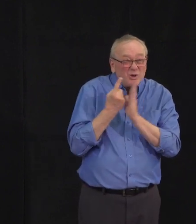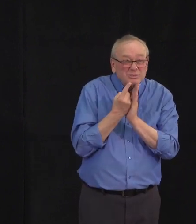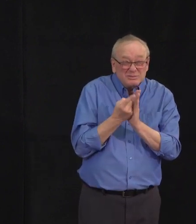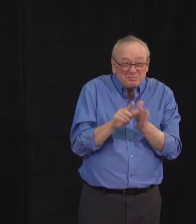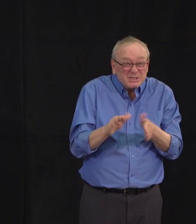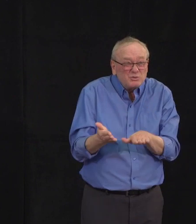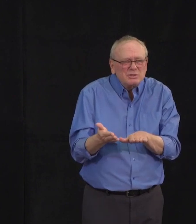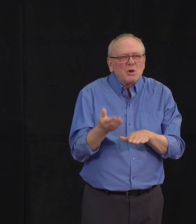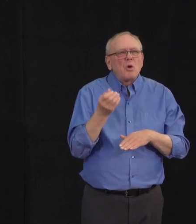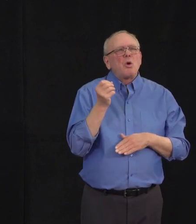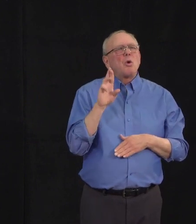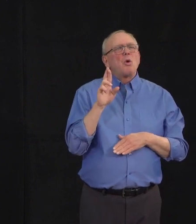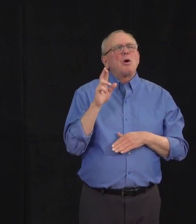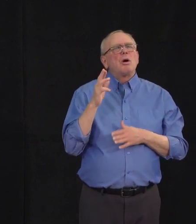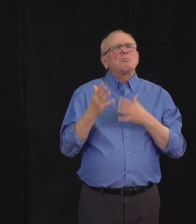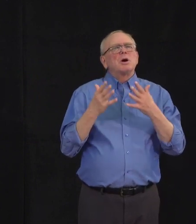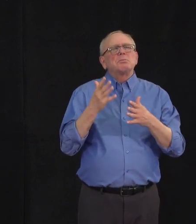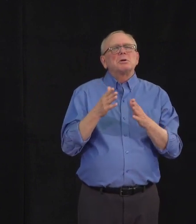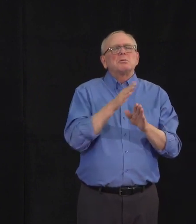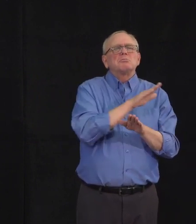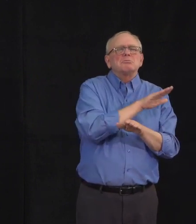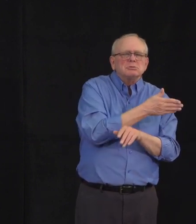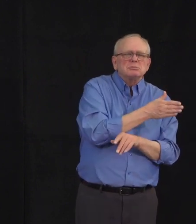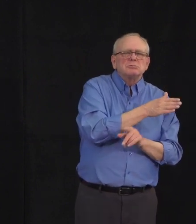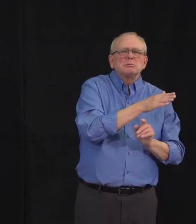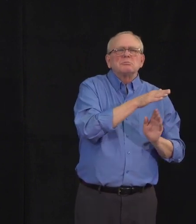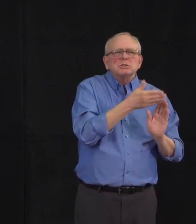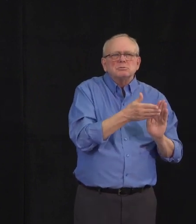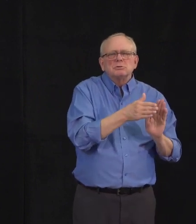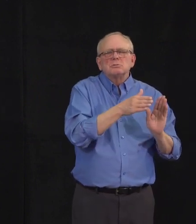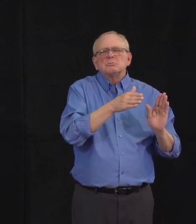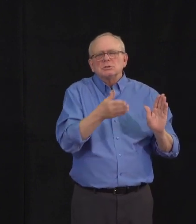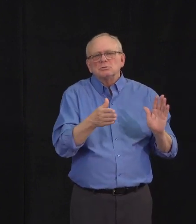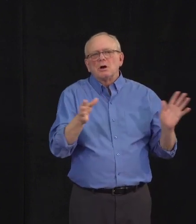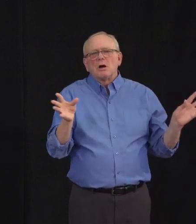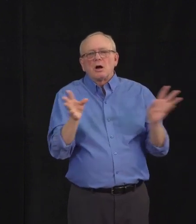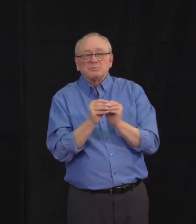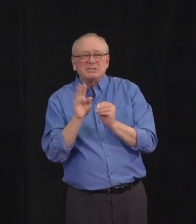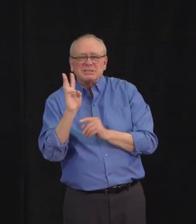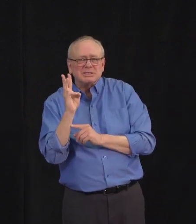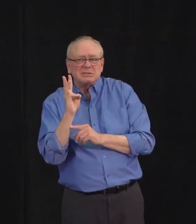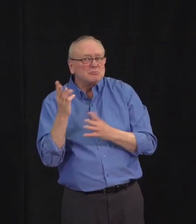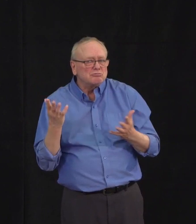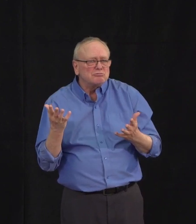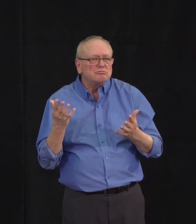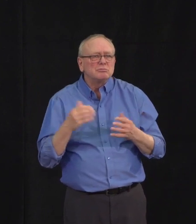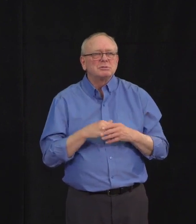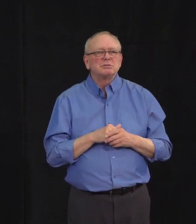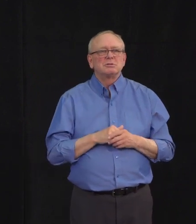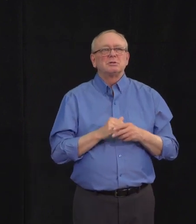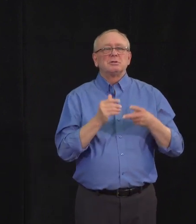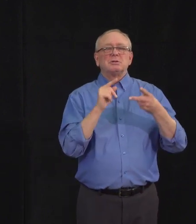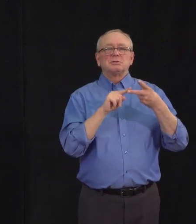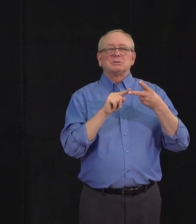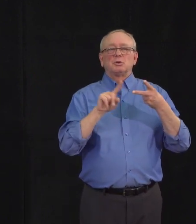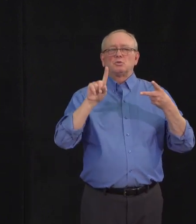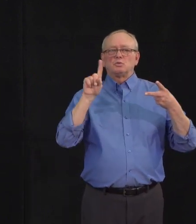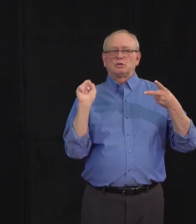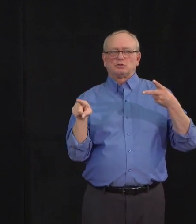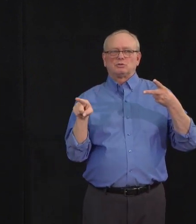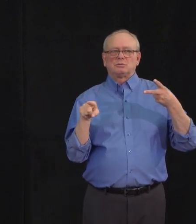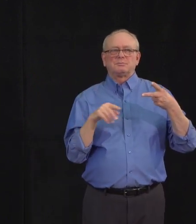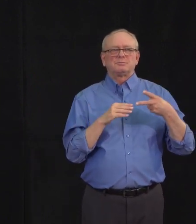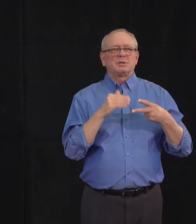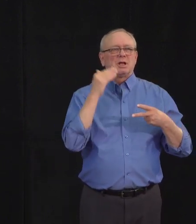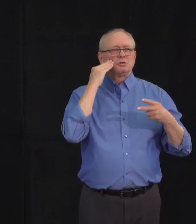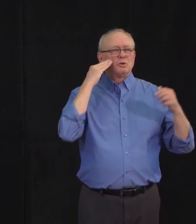time. And then the question, mass gatherings are banned until the end of summer, but now the province is looking at starting to reopen